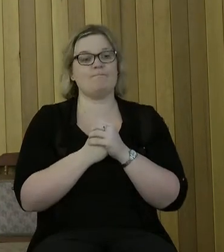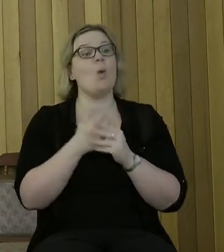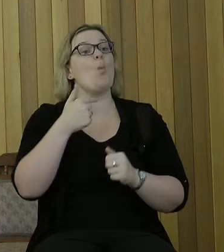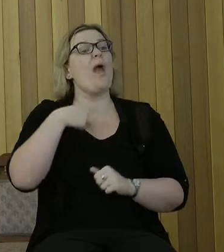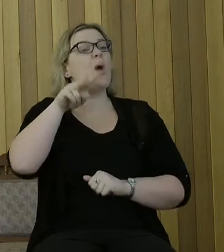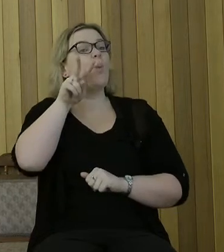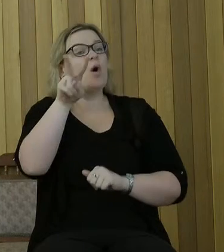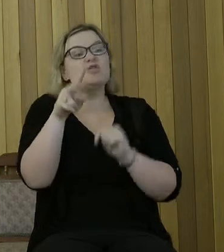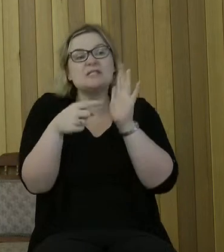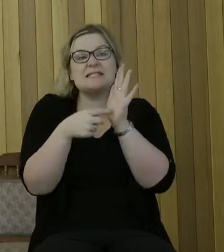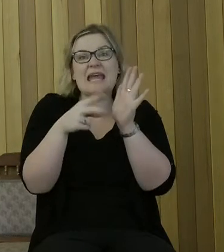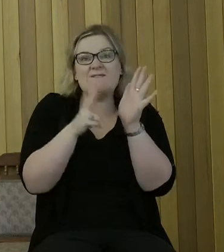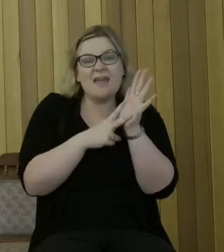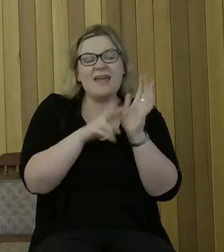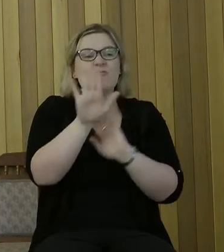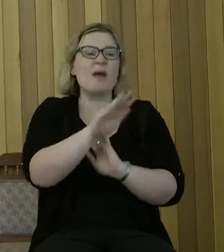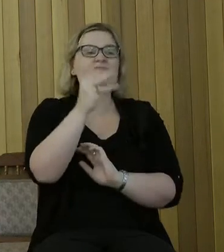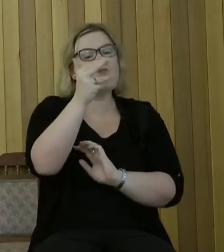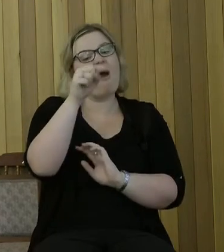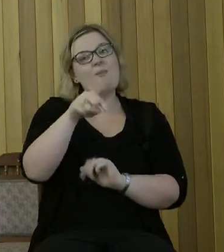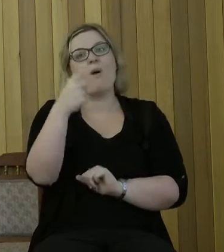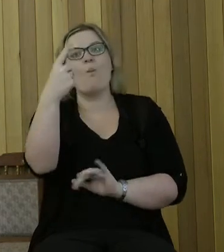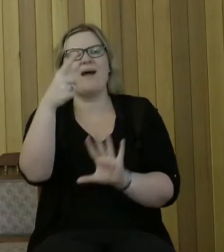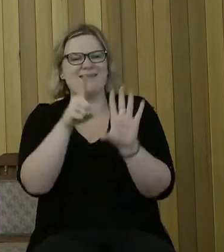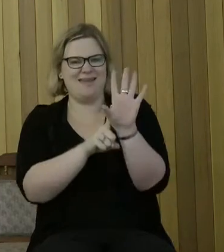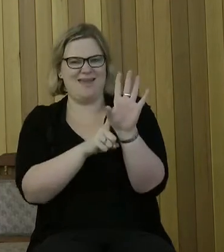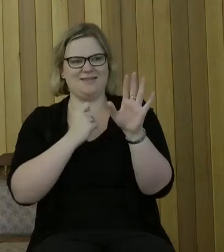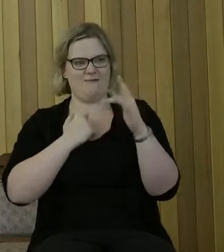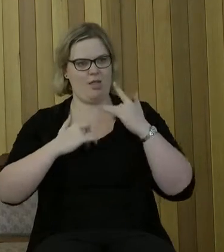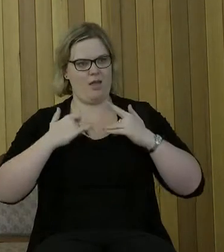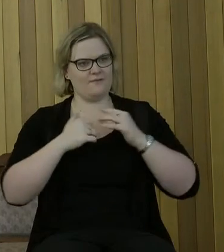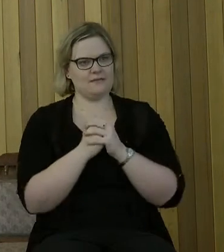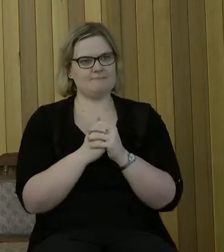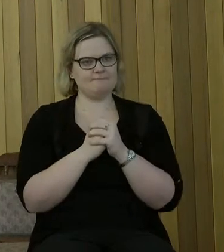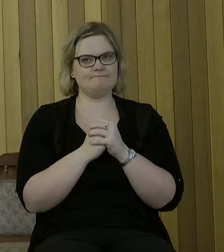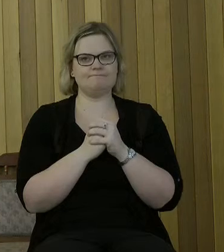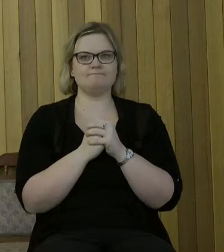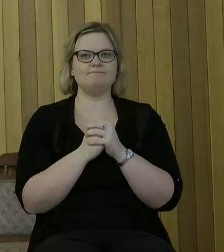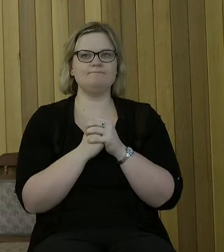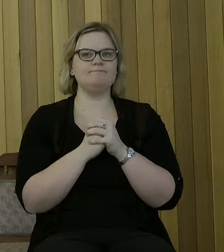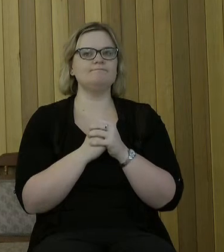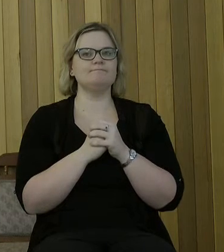We watch TV for an average of 9.1 years.